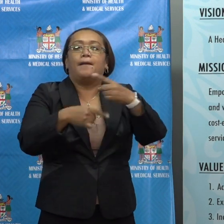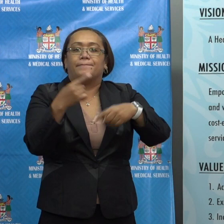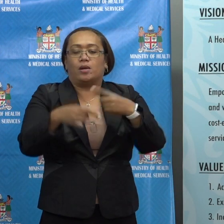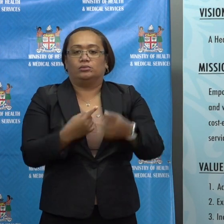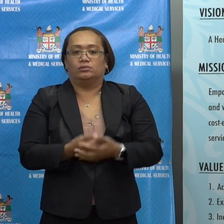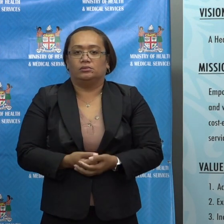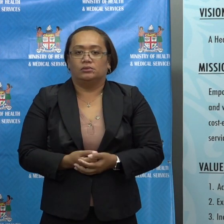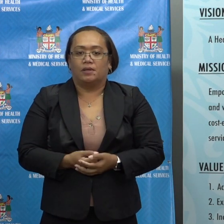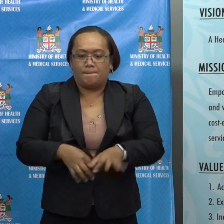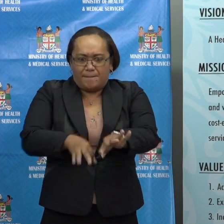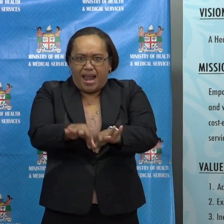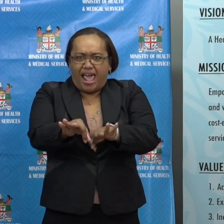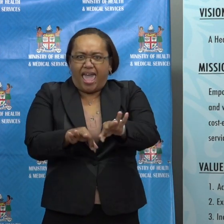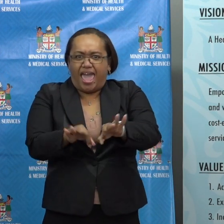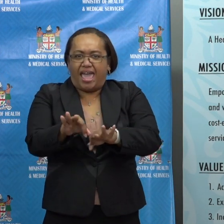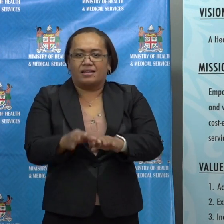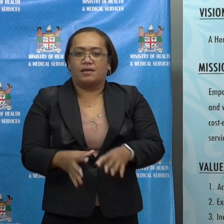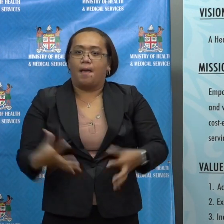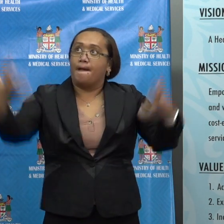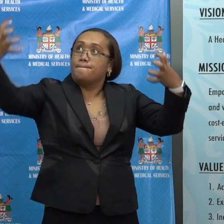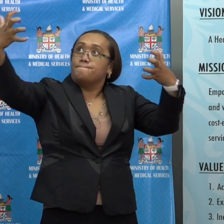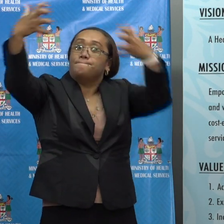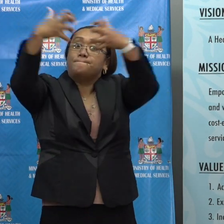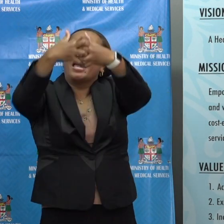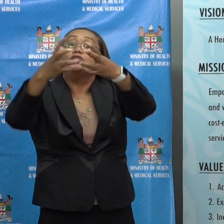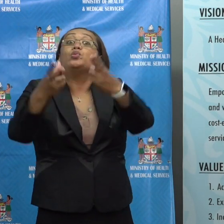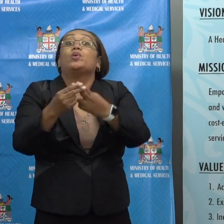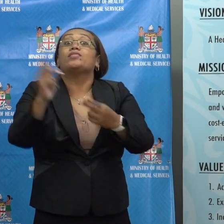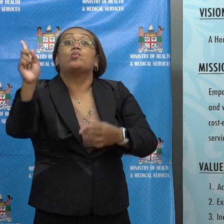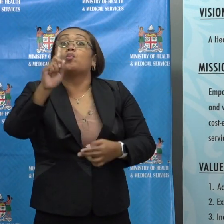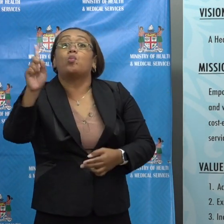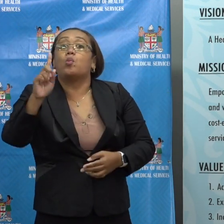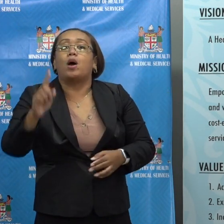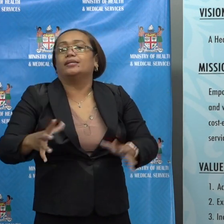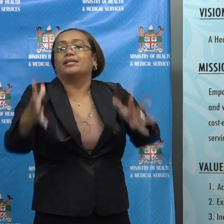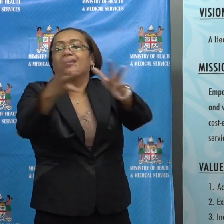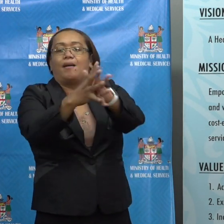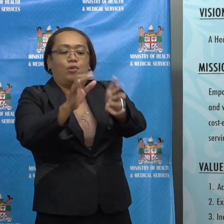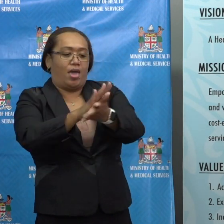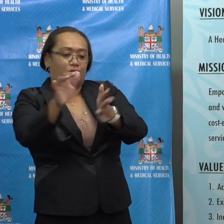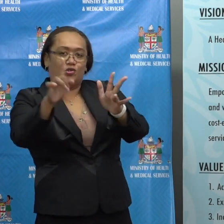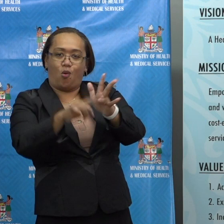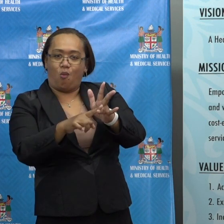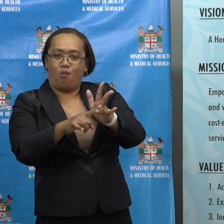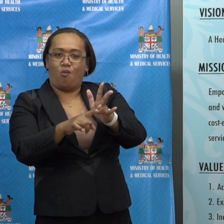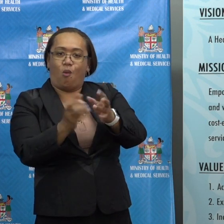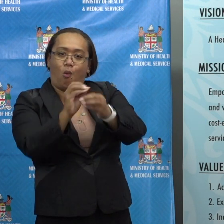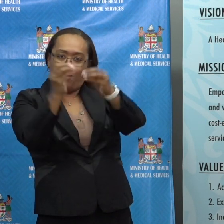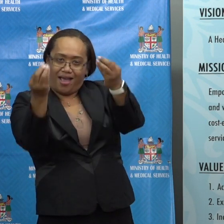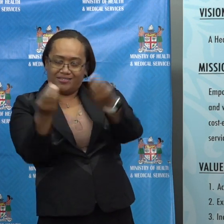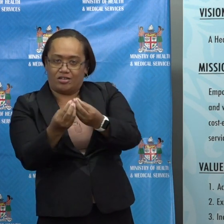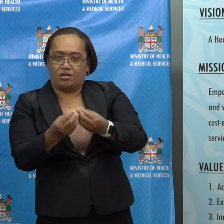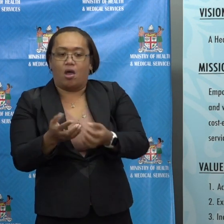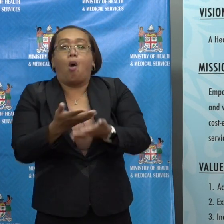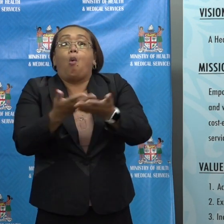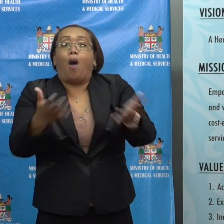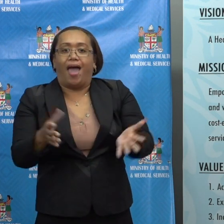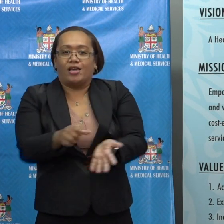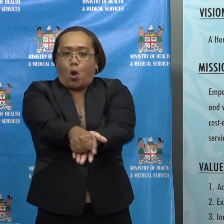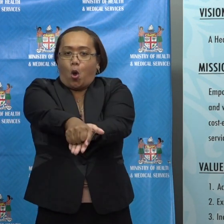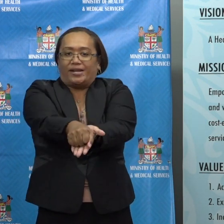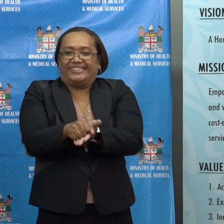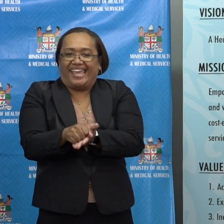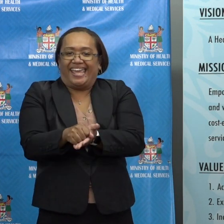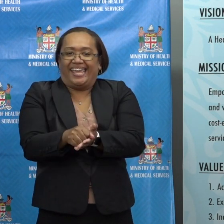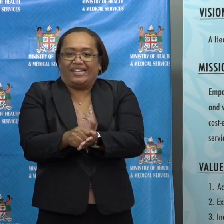that everything we do is in line with the best public health response that is possible to really mitigate and contain this